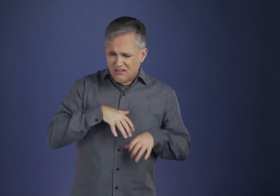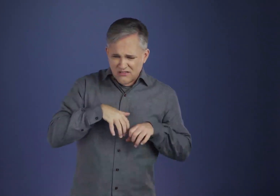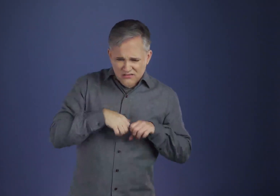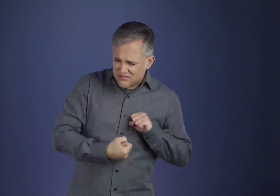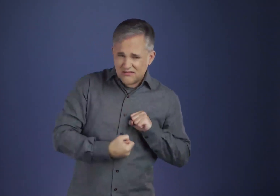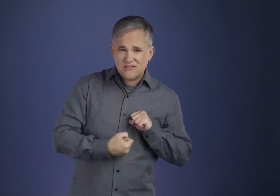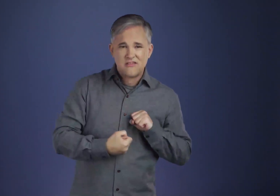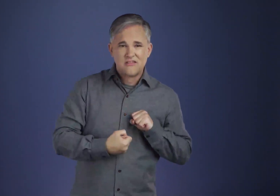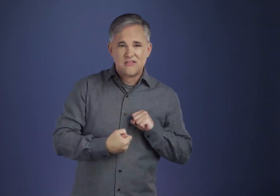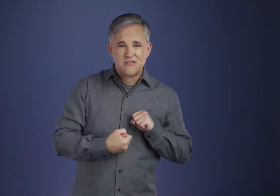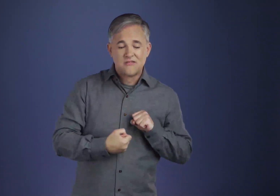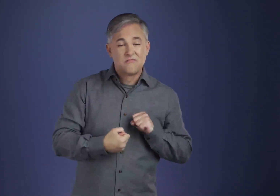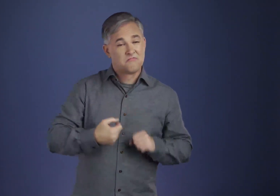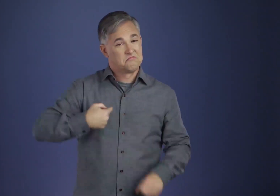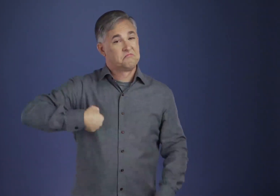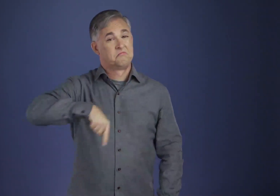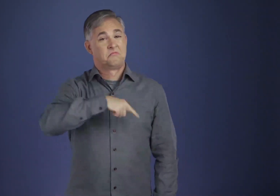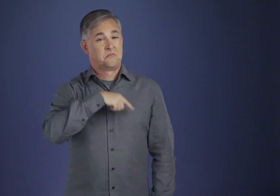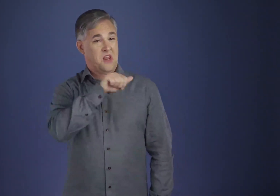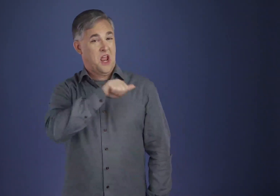To most AAs, he is not.